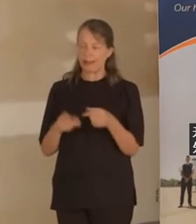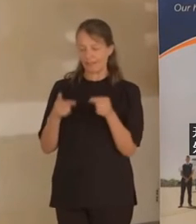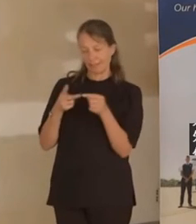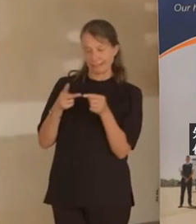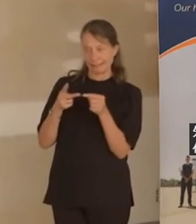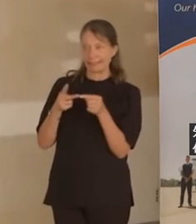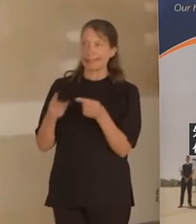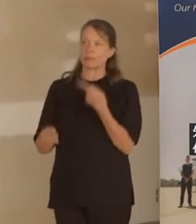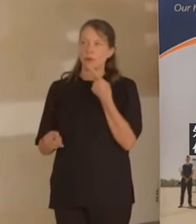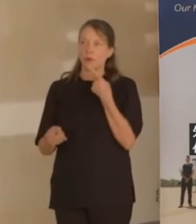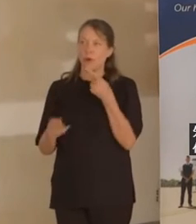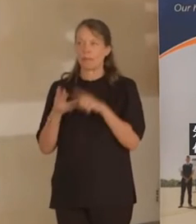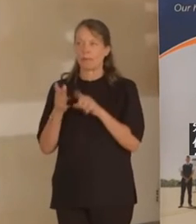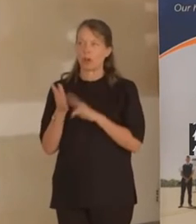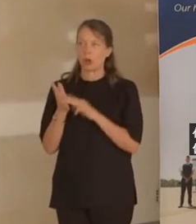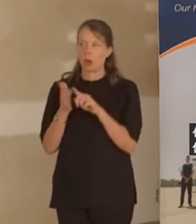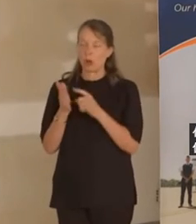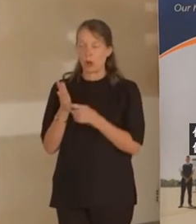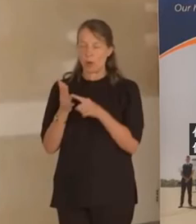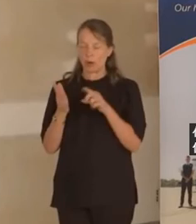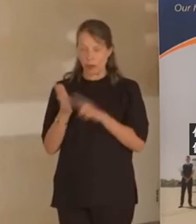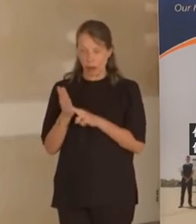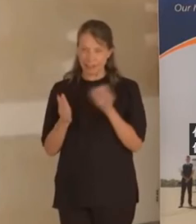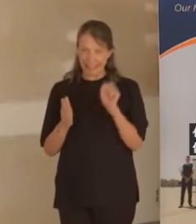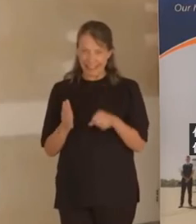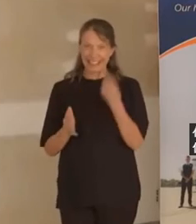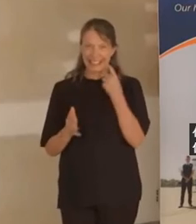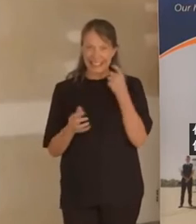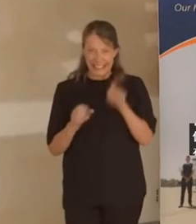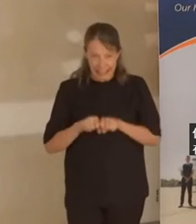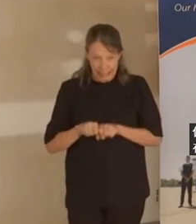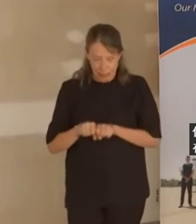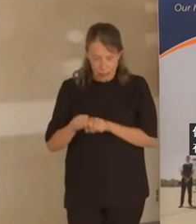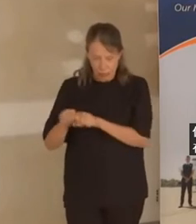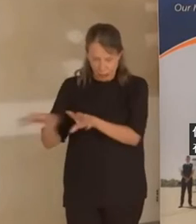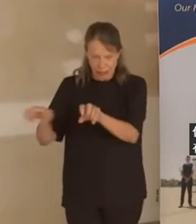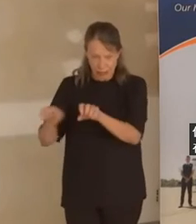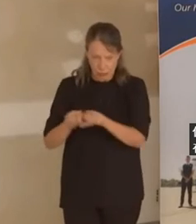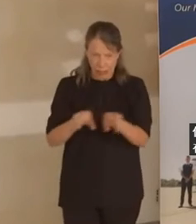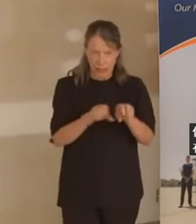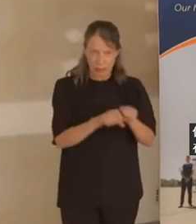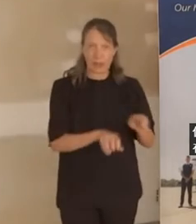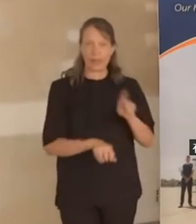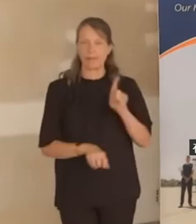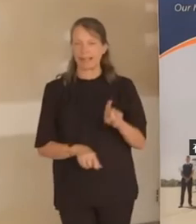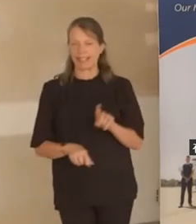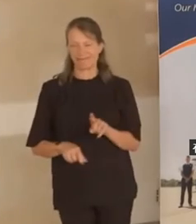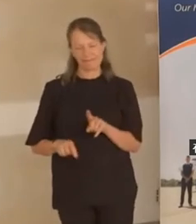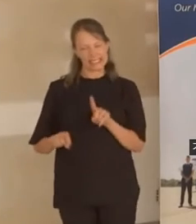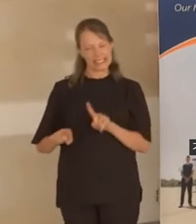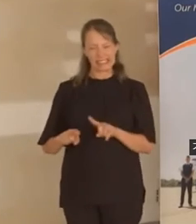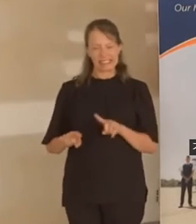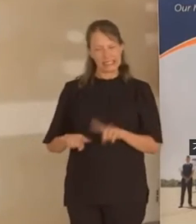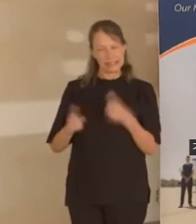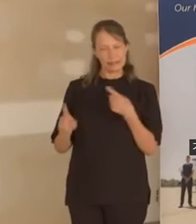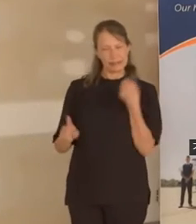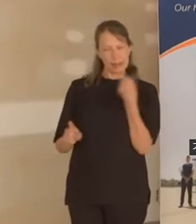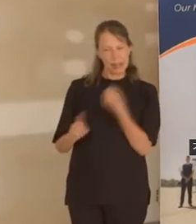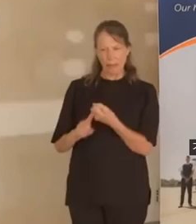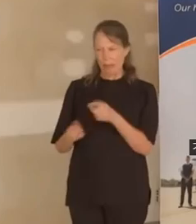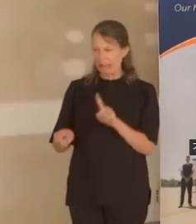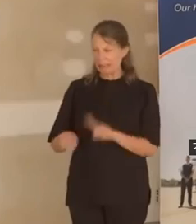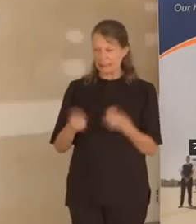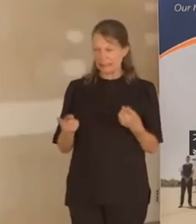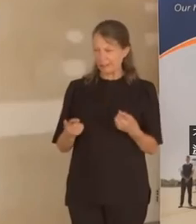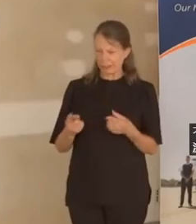we know is very transmissible, but there's no indication that it has any different, at this stage, any different characteristics to